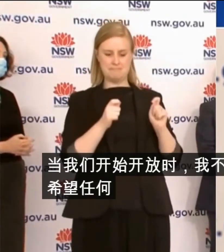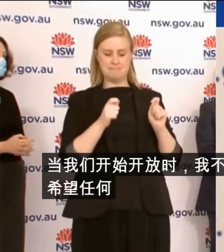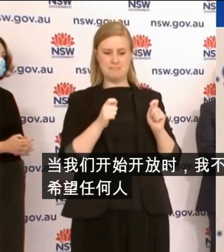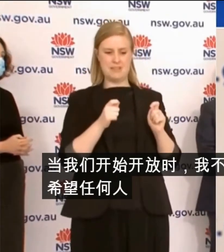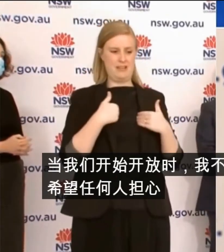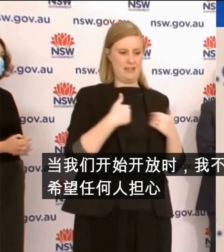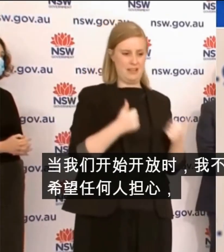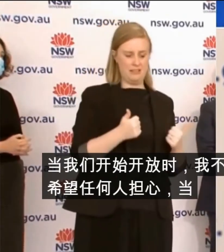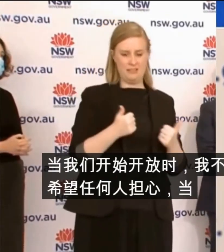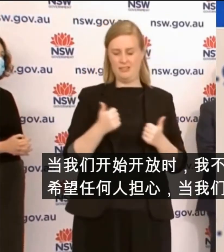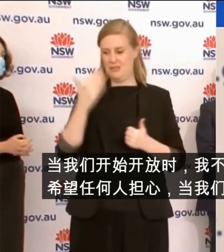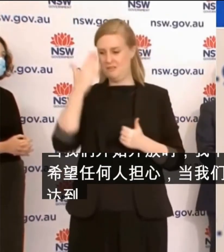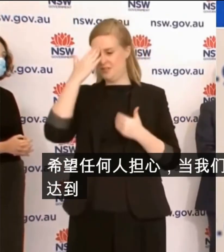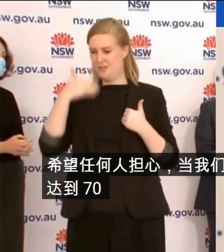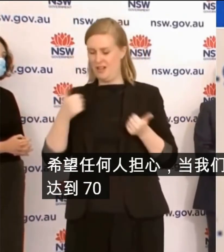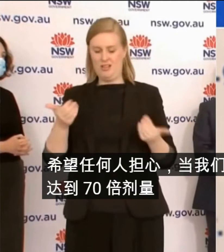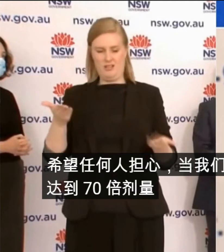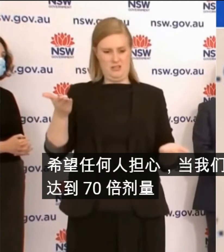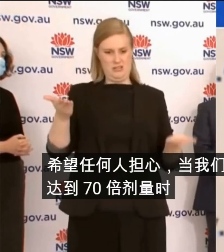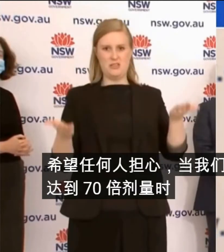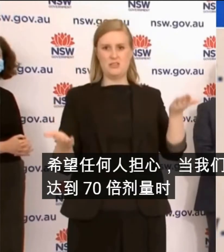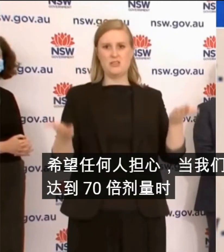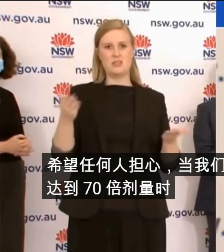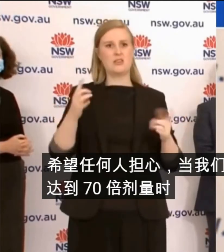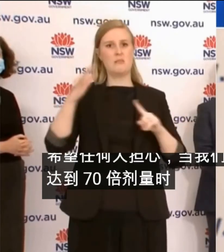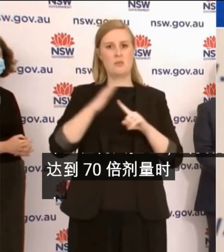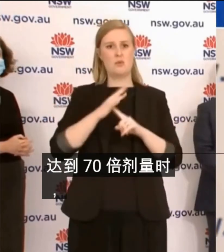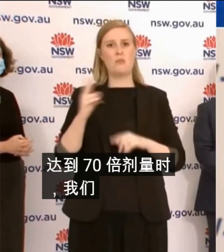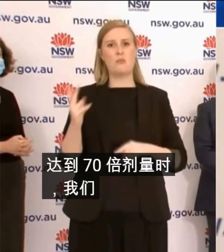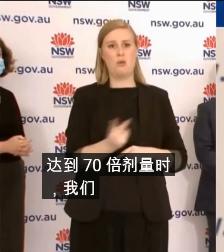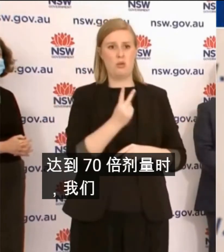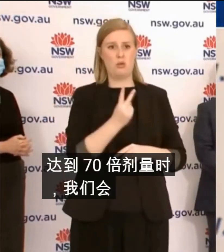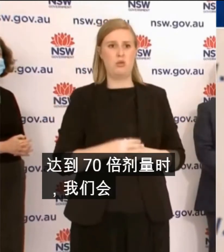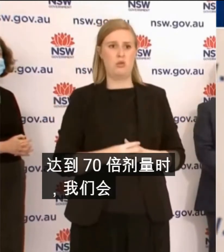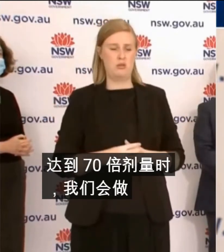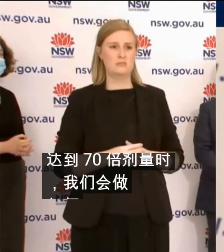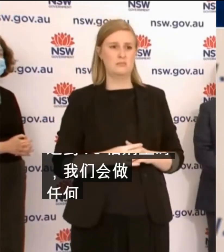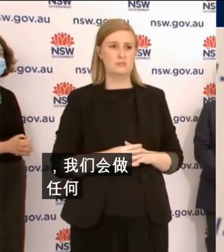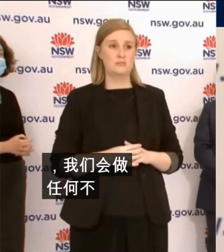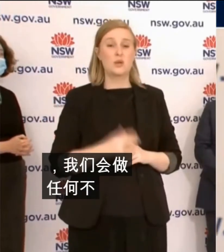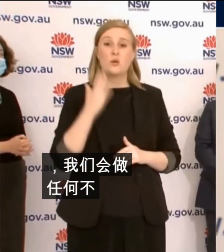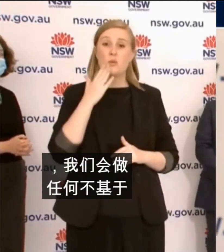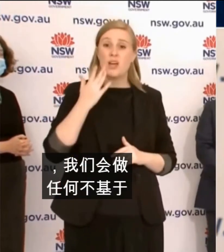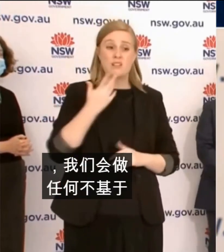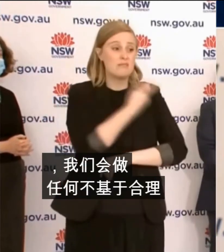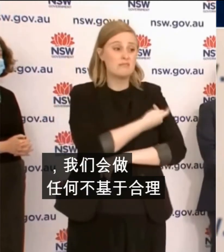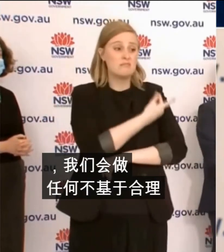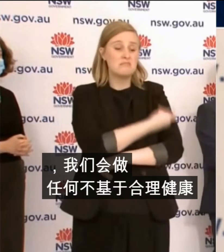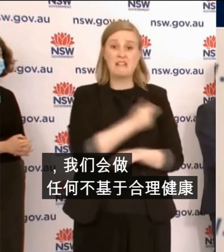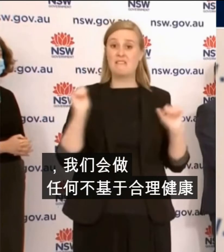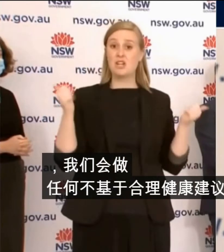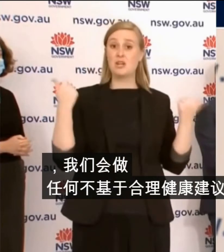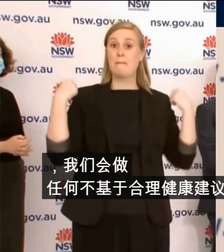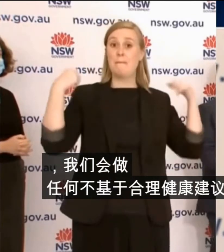want anyone to be concerned that when we get to 70% double dose, that we're going to do anything which isn't based on sound